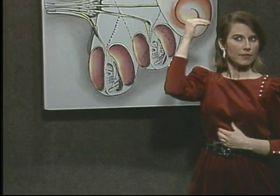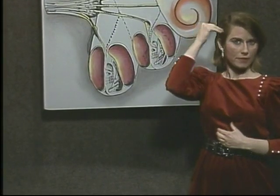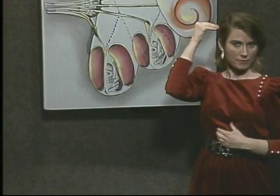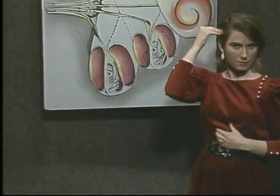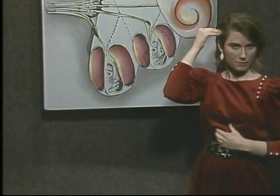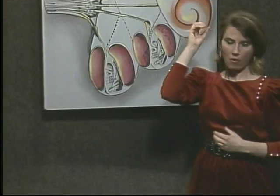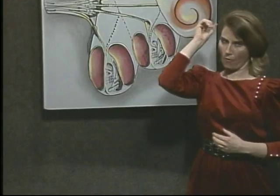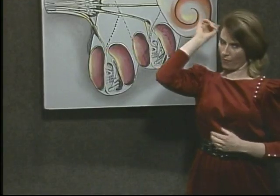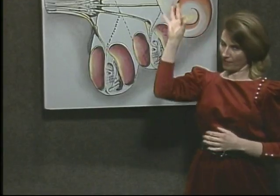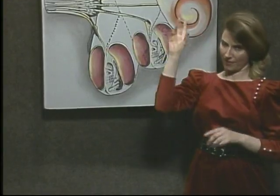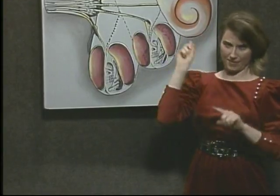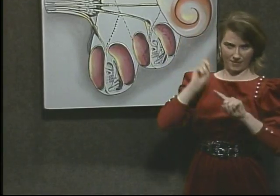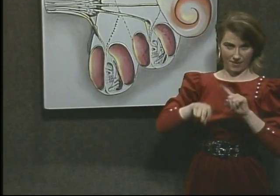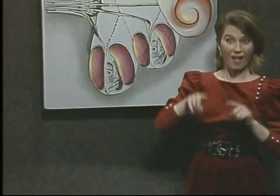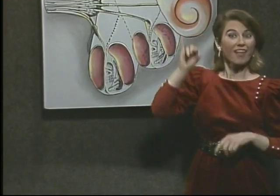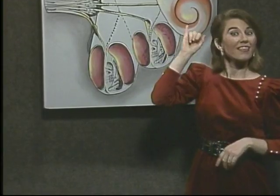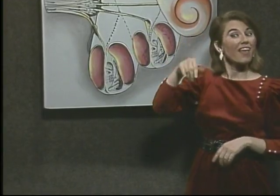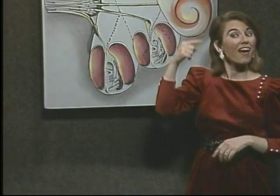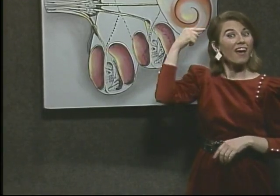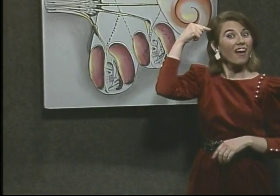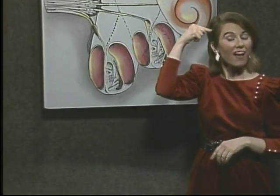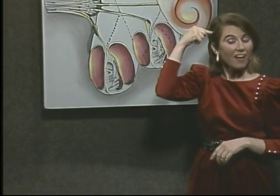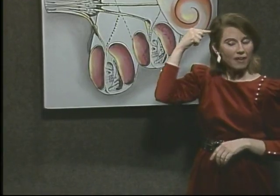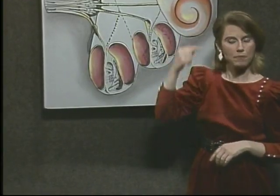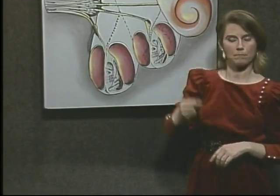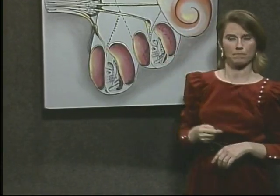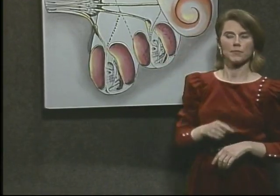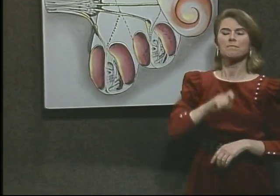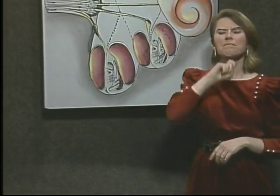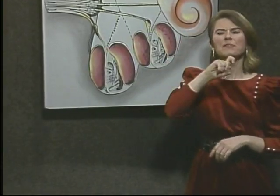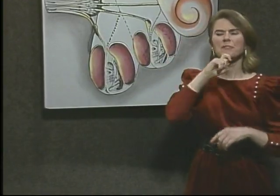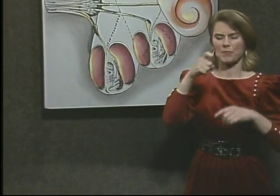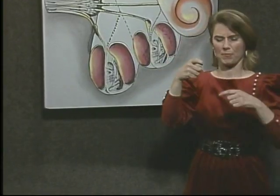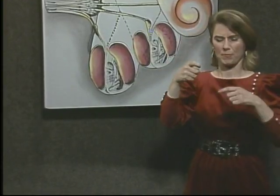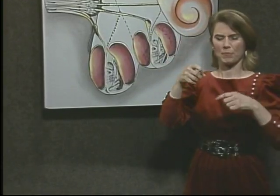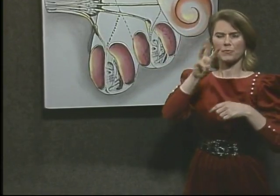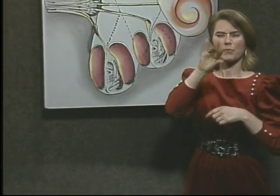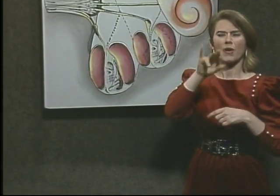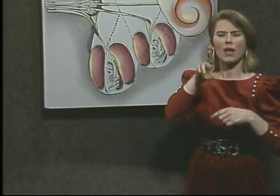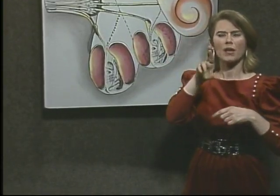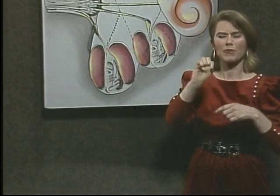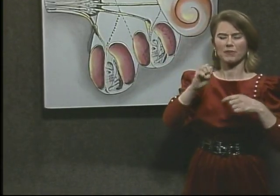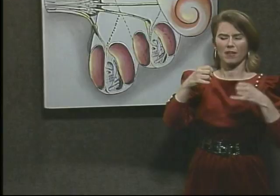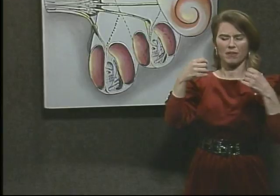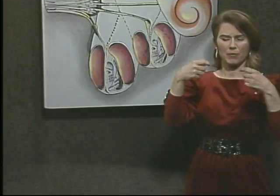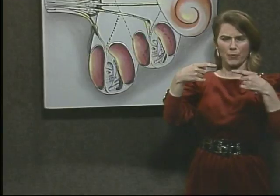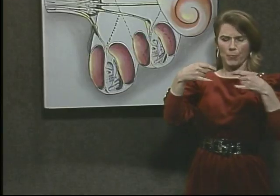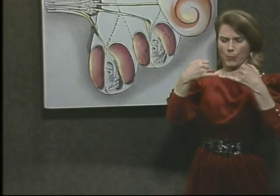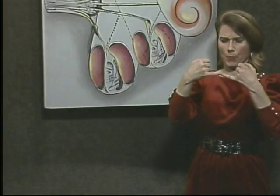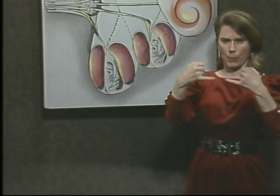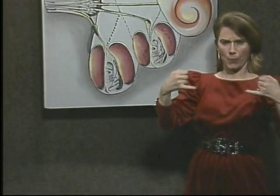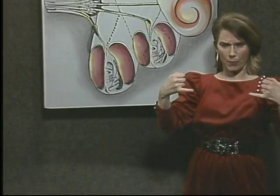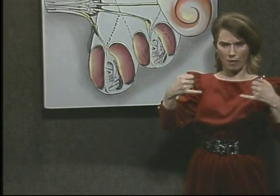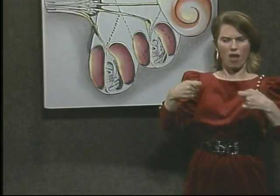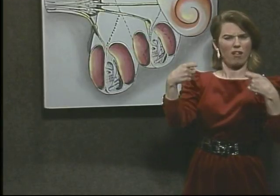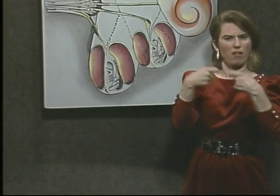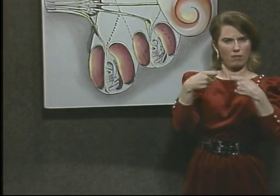There's also another part that is inside of the head that cannot be removed, including a wire, an